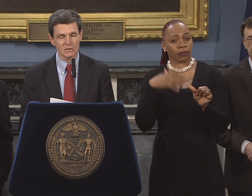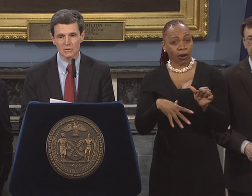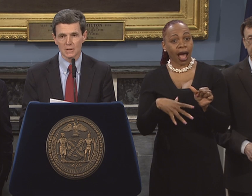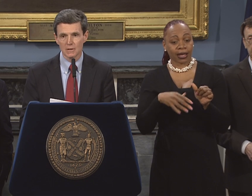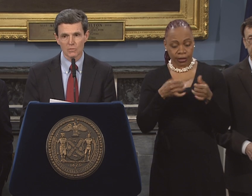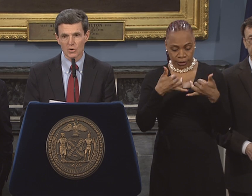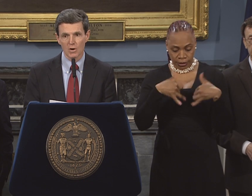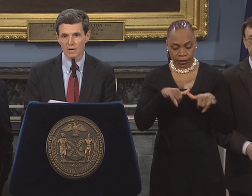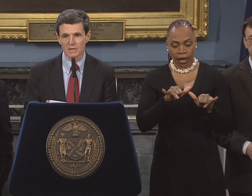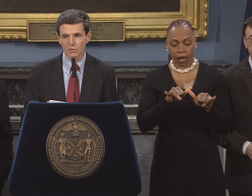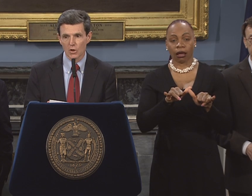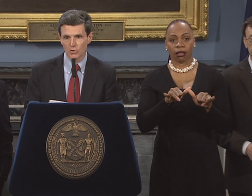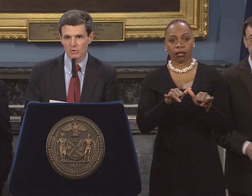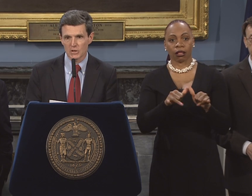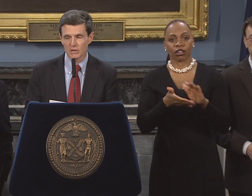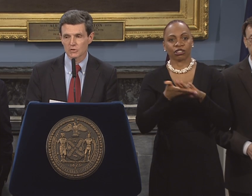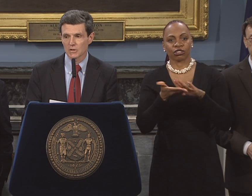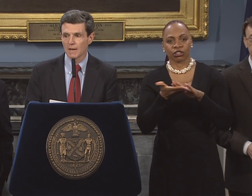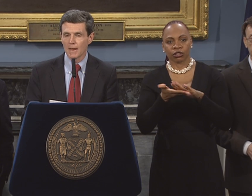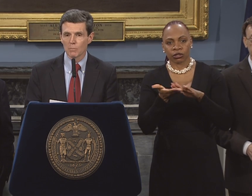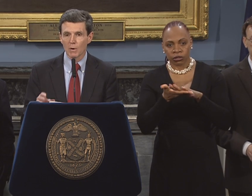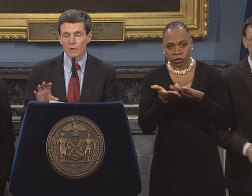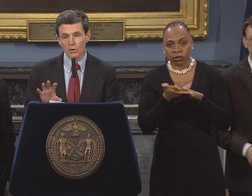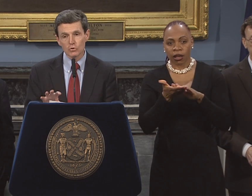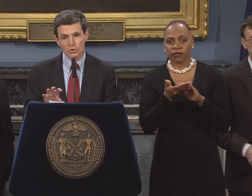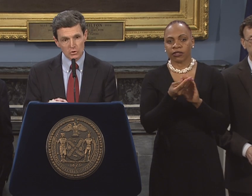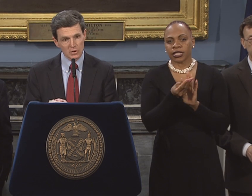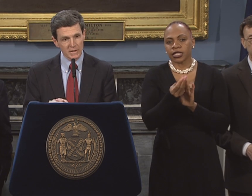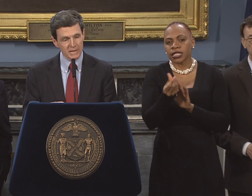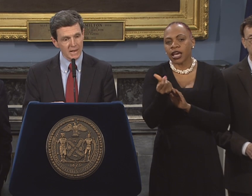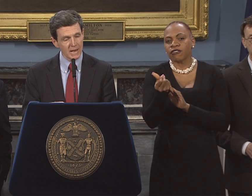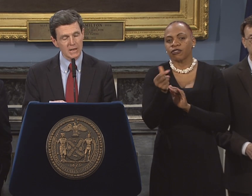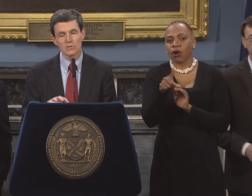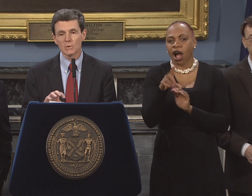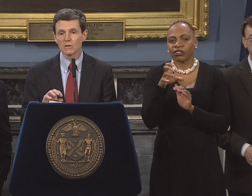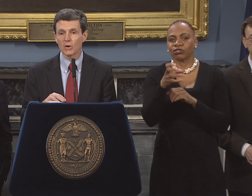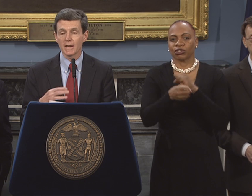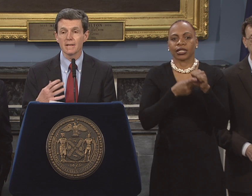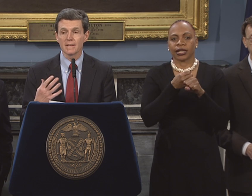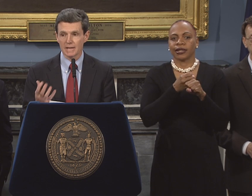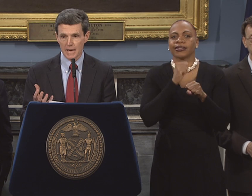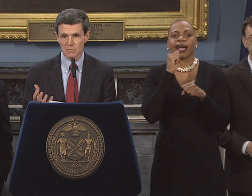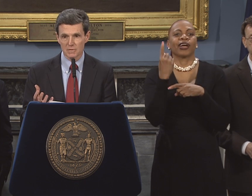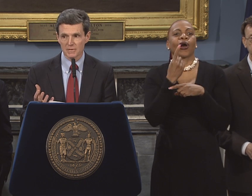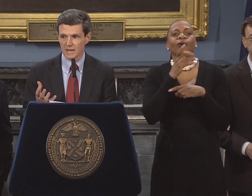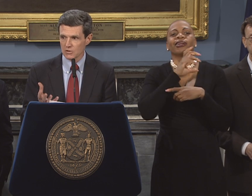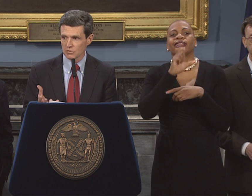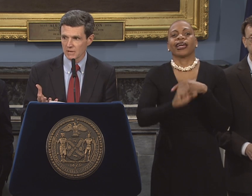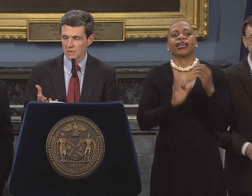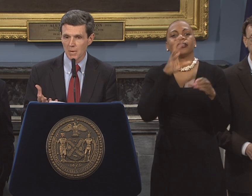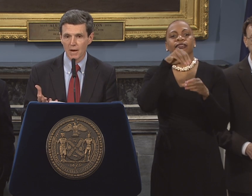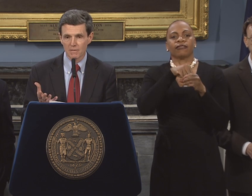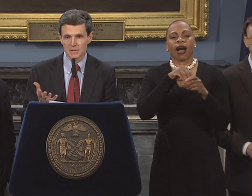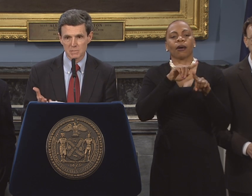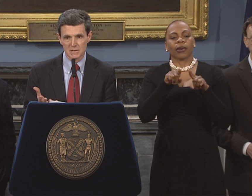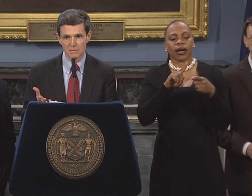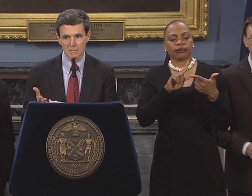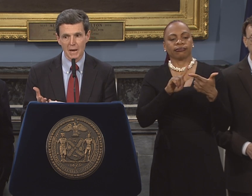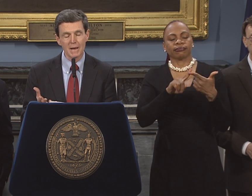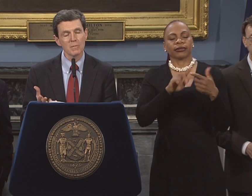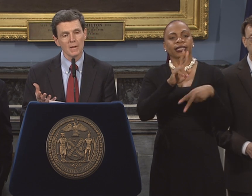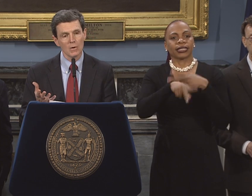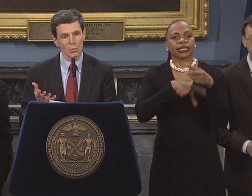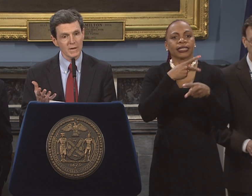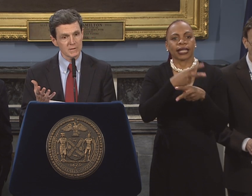in service for several hundred years. But we don't just look at the age. We look at the types of the history of the